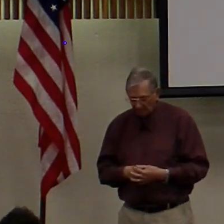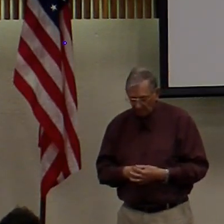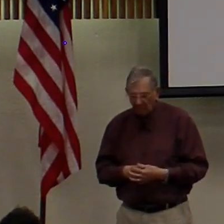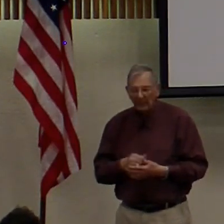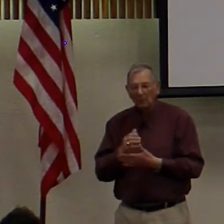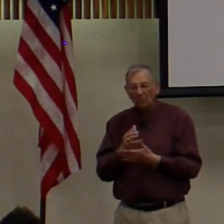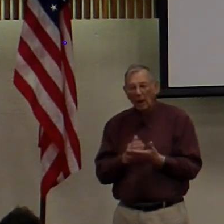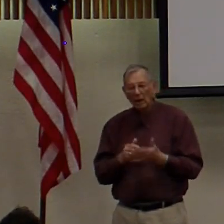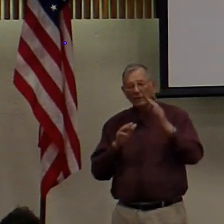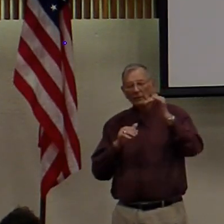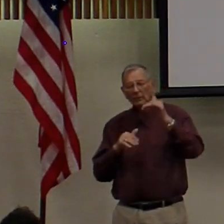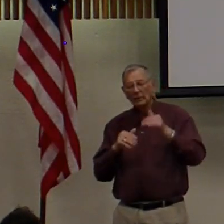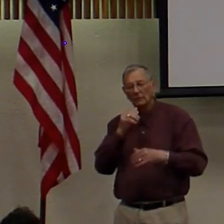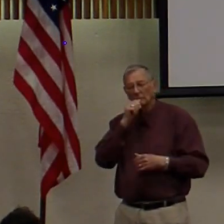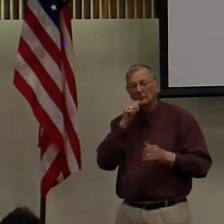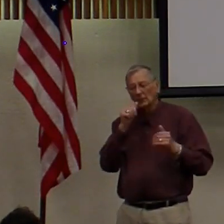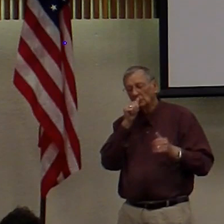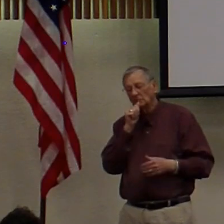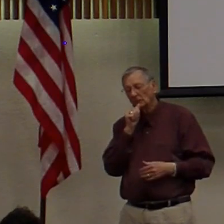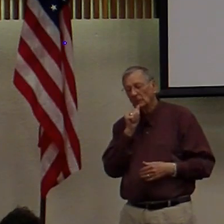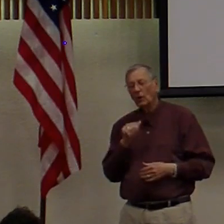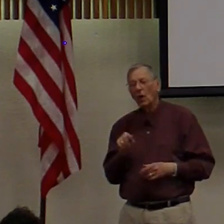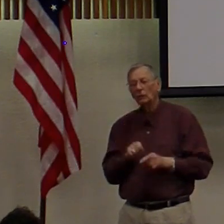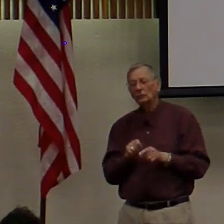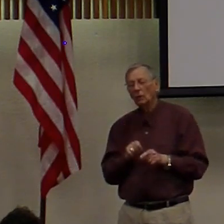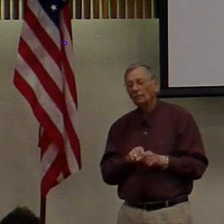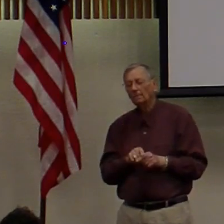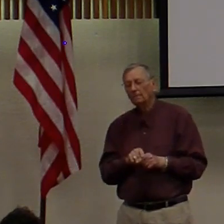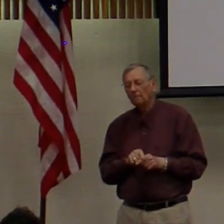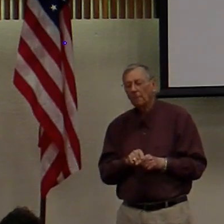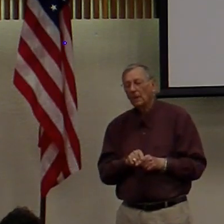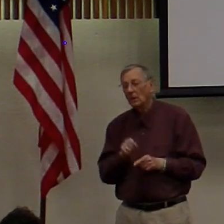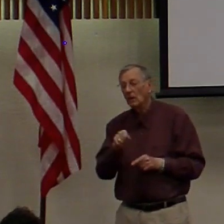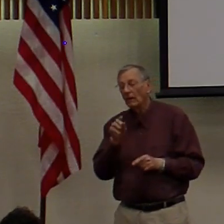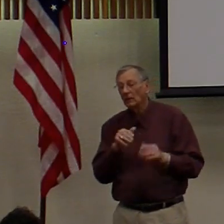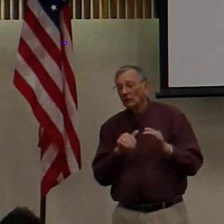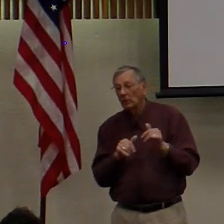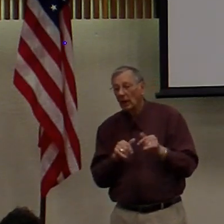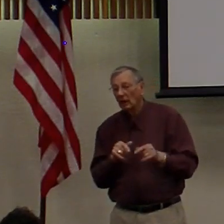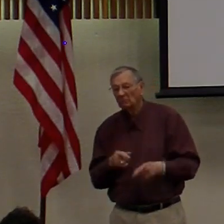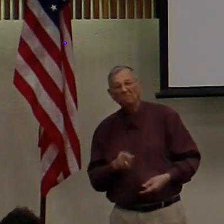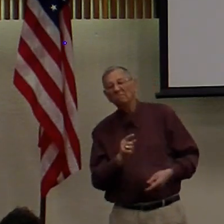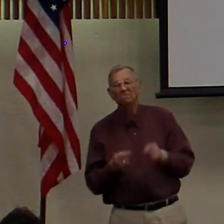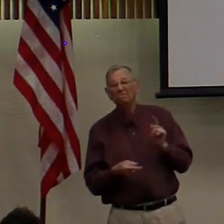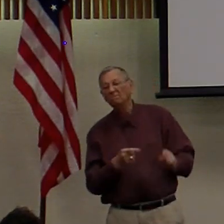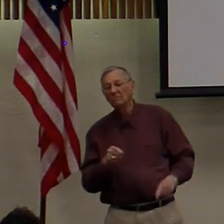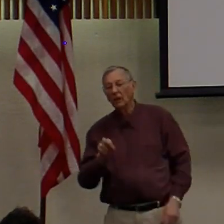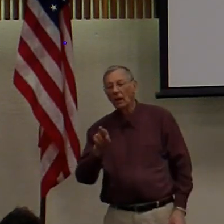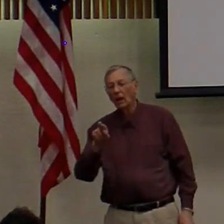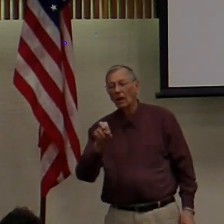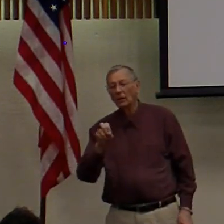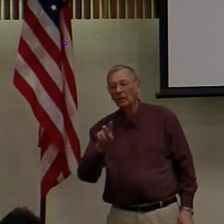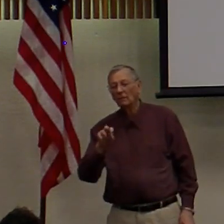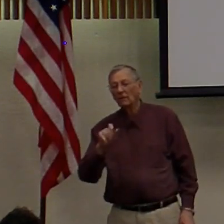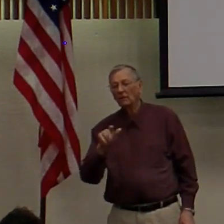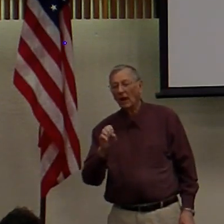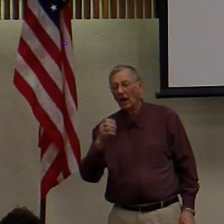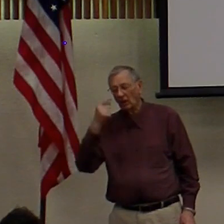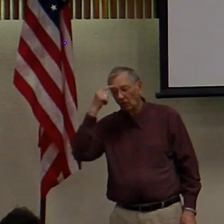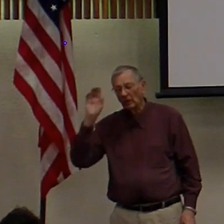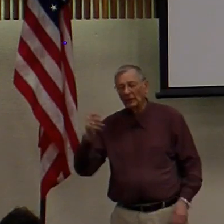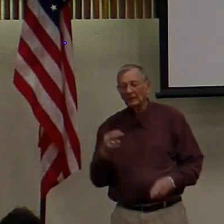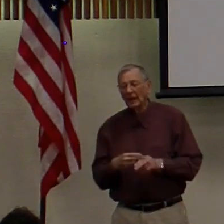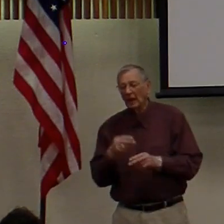this expectation of suffering is also to expect to be reviled for His name. Look at verse